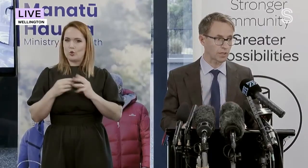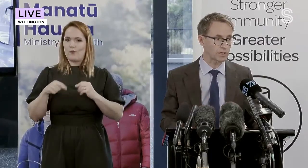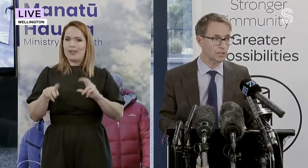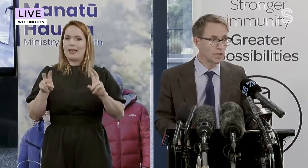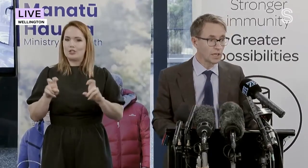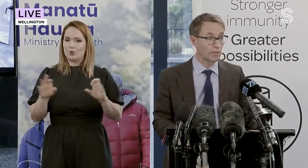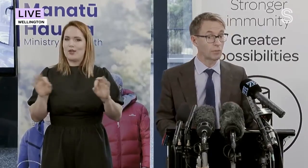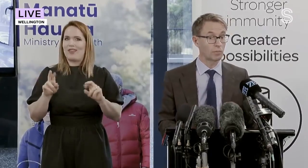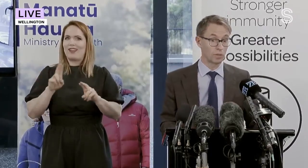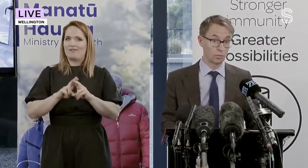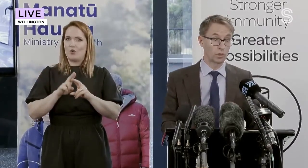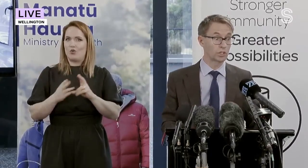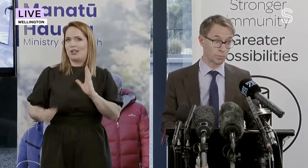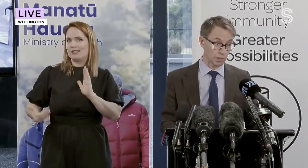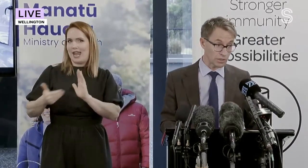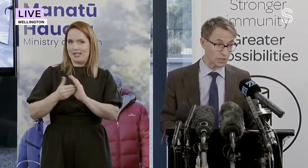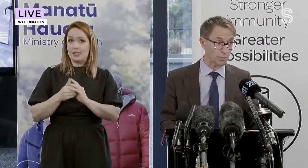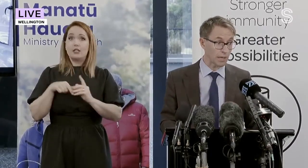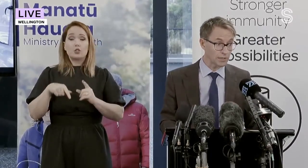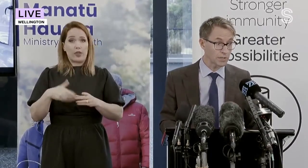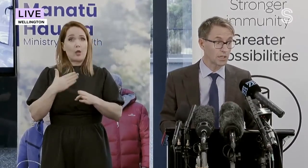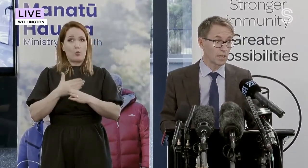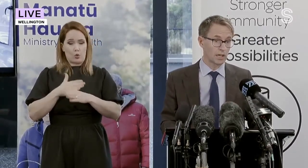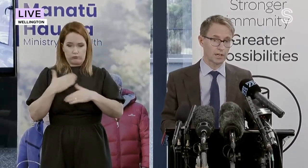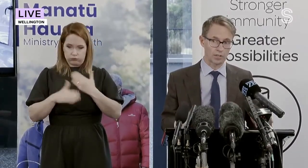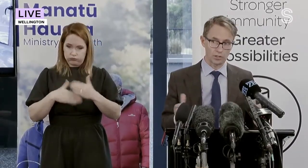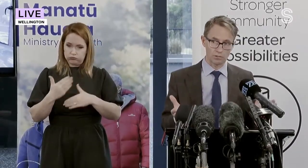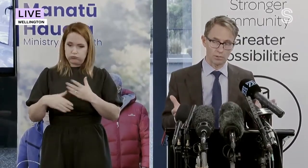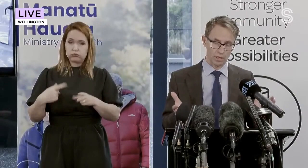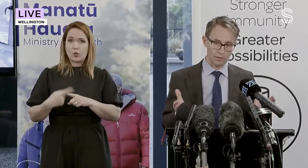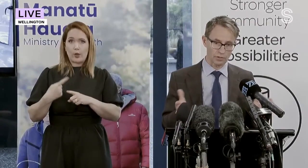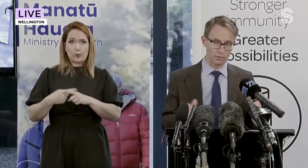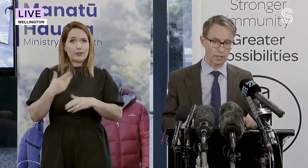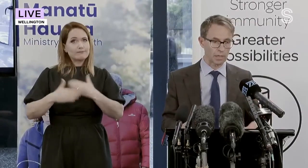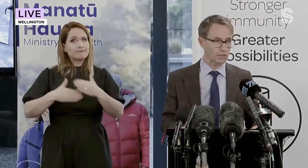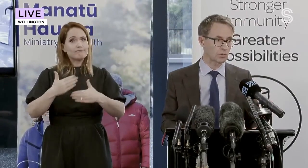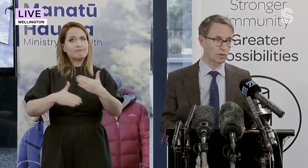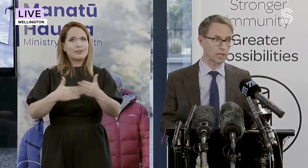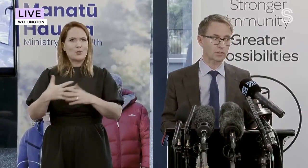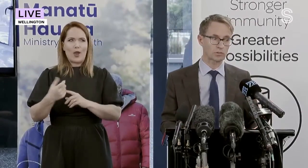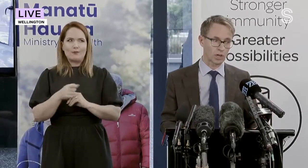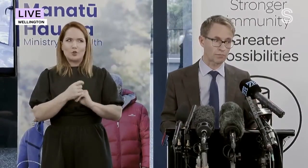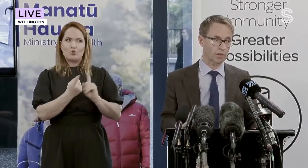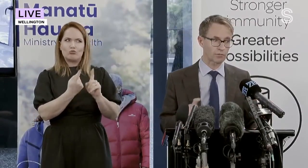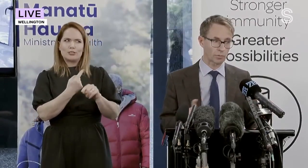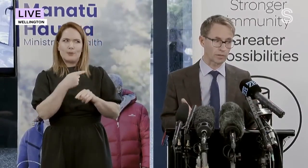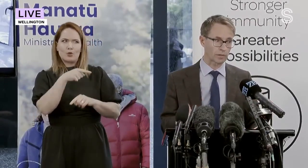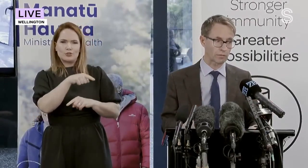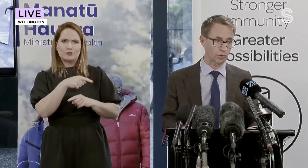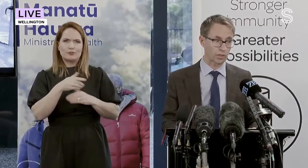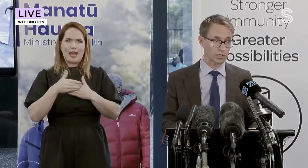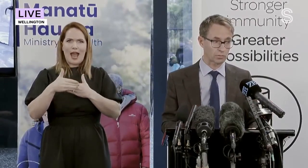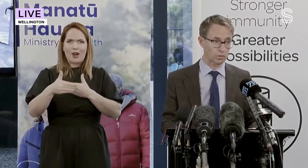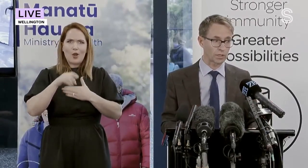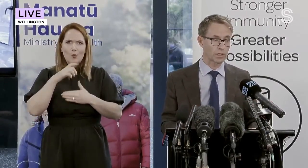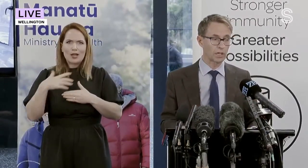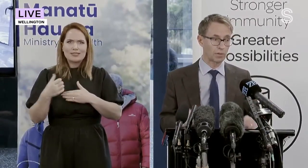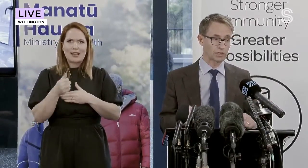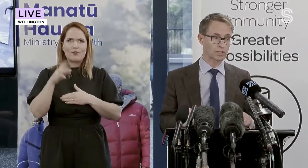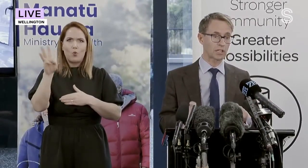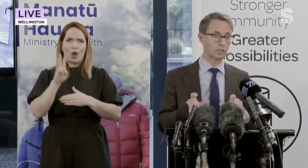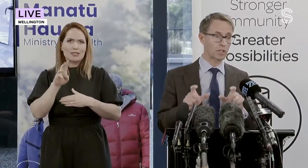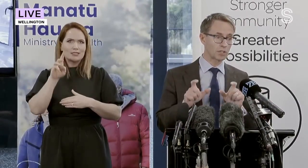haven't been fluoridating, and that work is progressing apace. I'll have to come back to you on the actual time frame for when fluoridation will